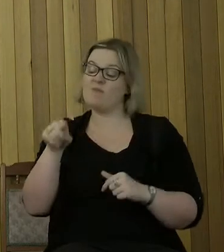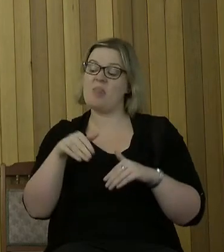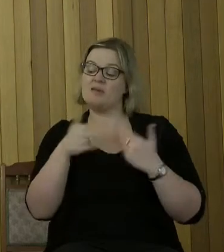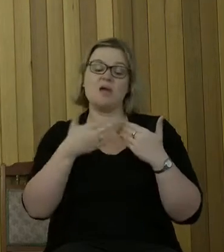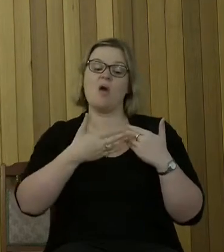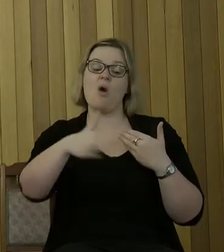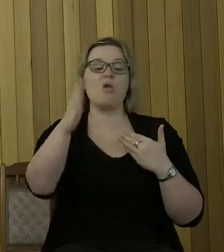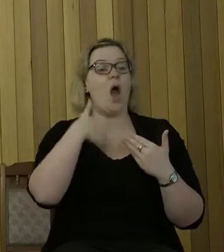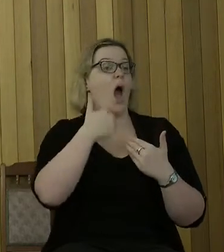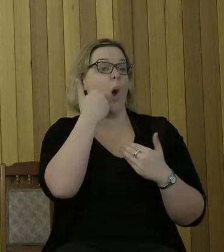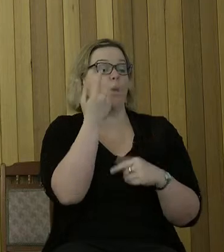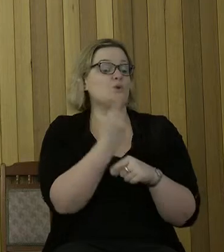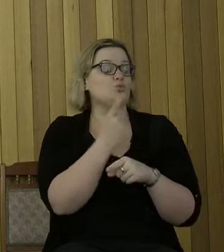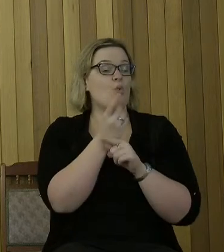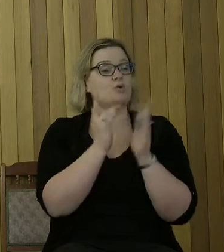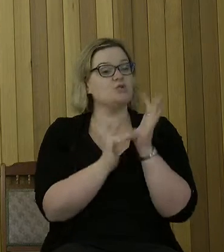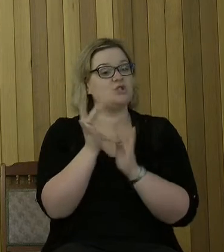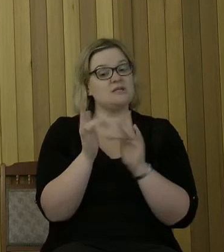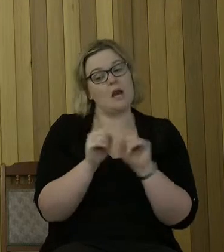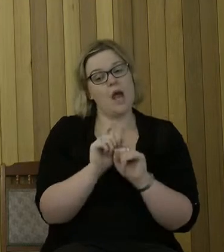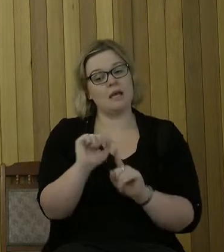I'll always talk to Jesus as my friend.